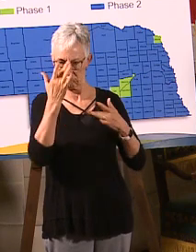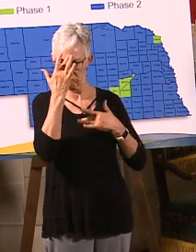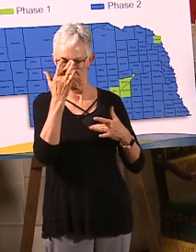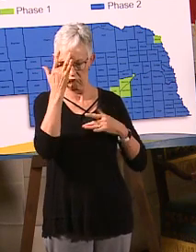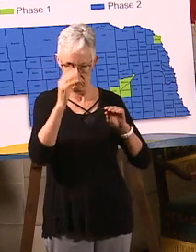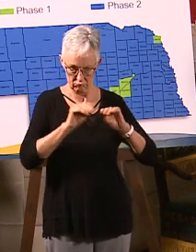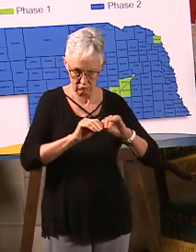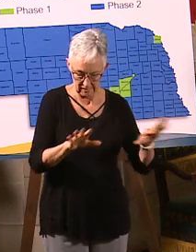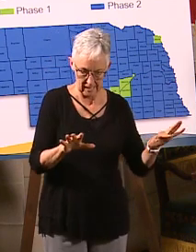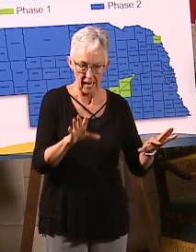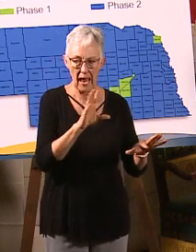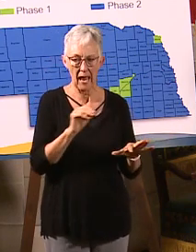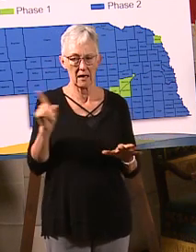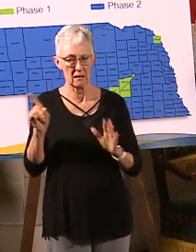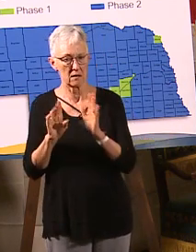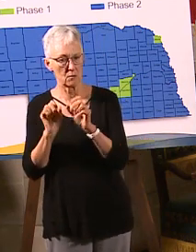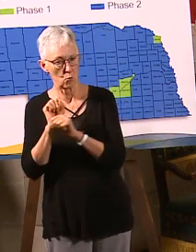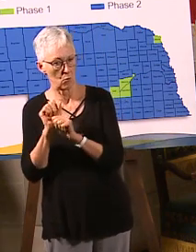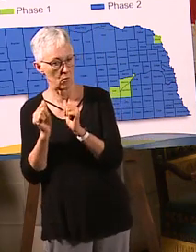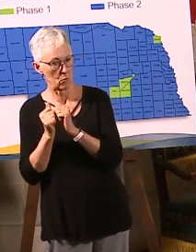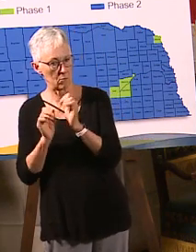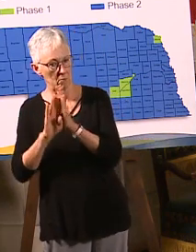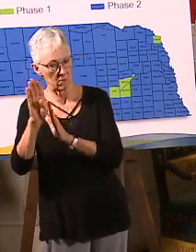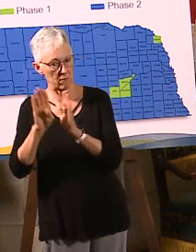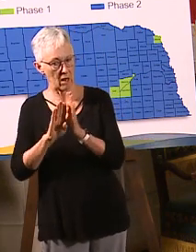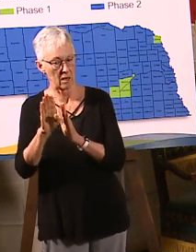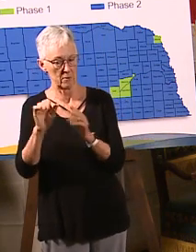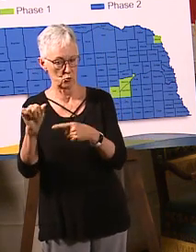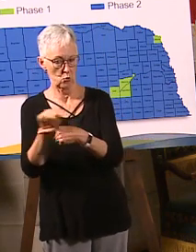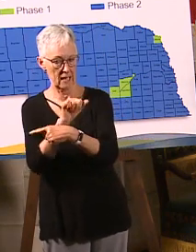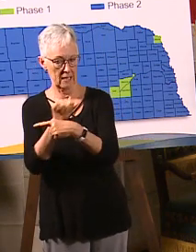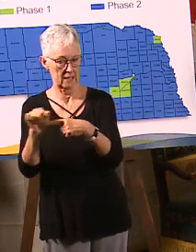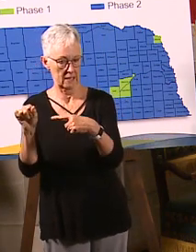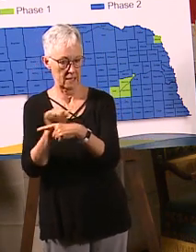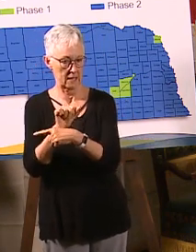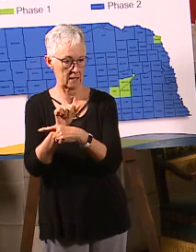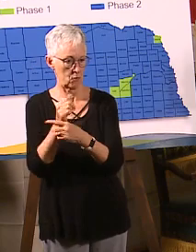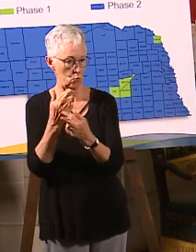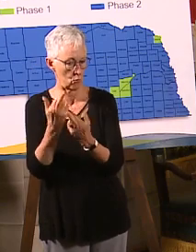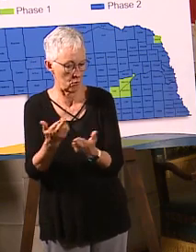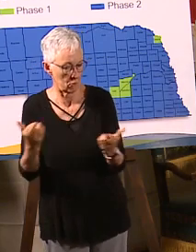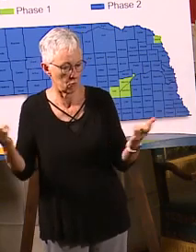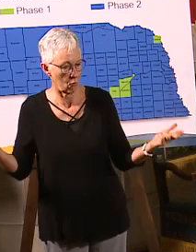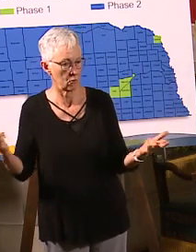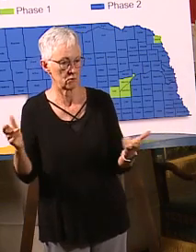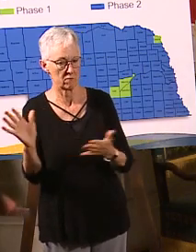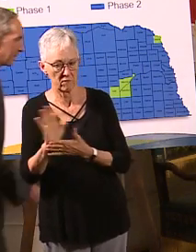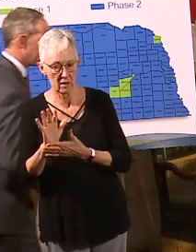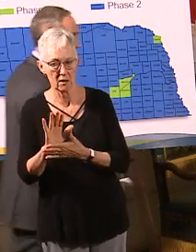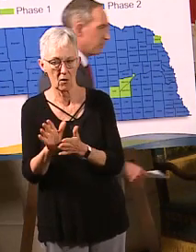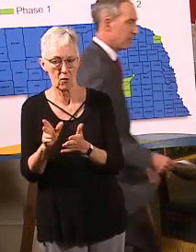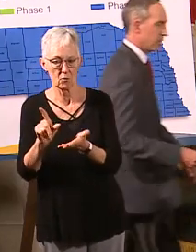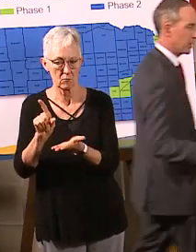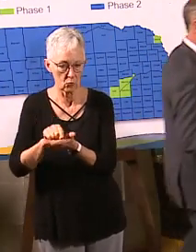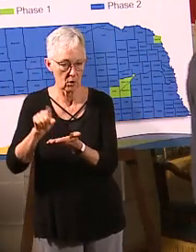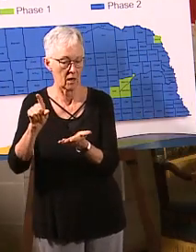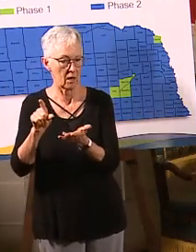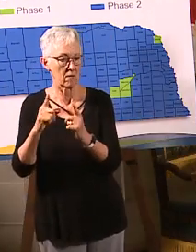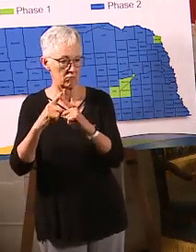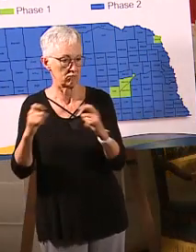training resources out there for the folks who need it. So Dr. Kavarzagi, if I could ask you to come up and say a few words about that.